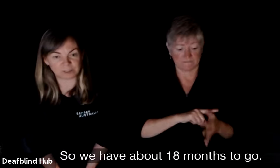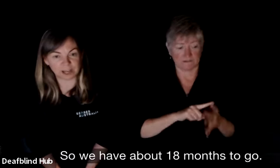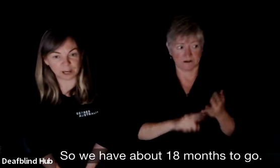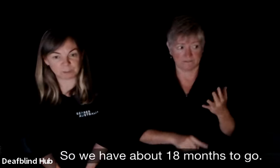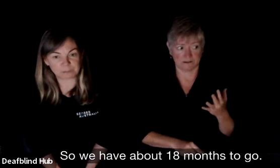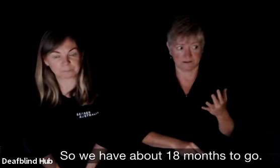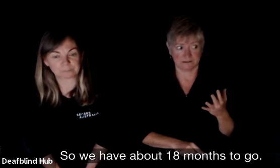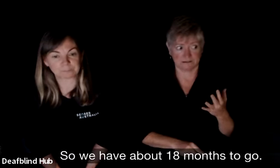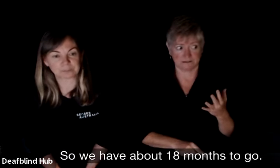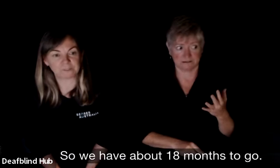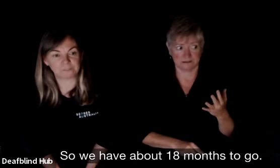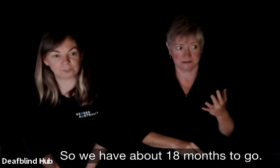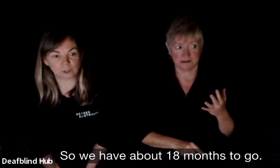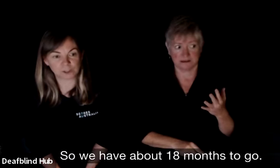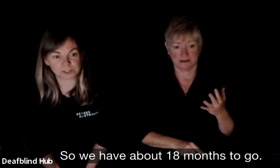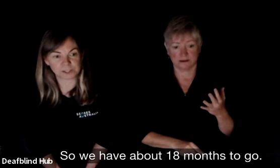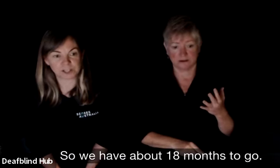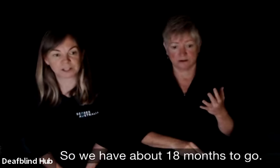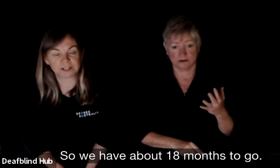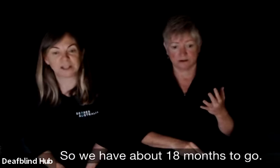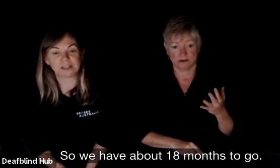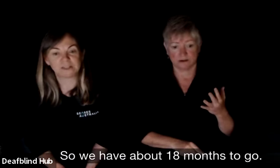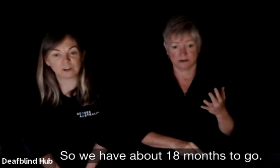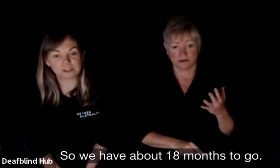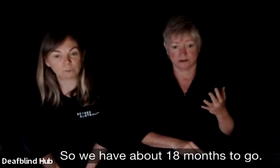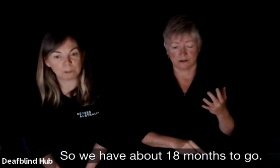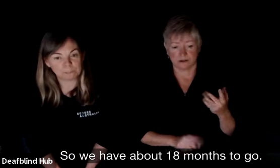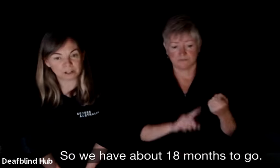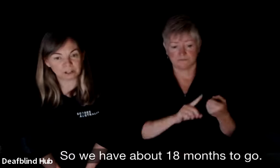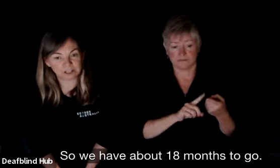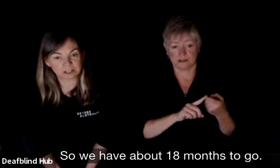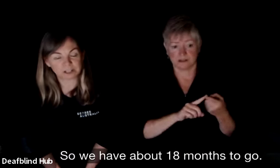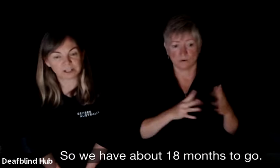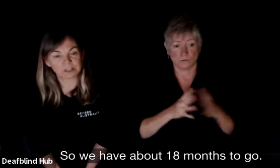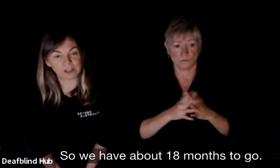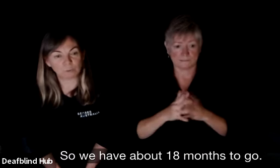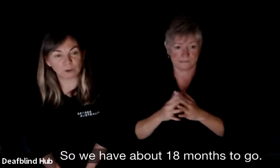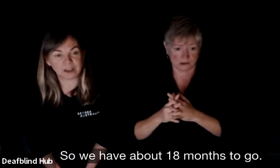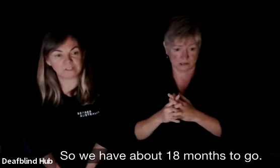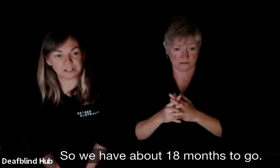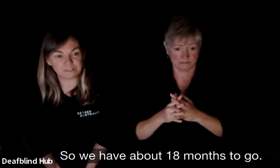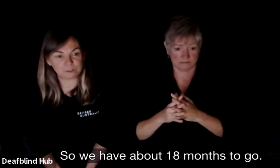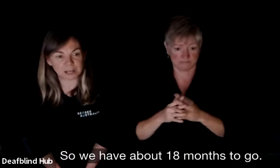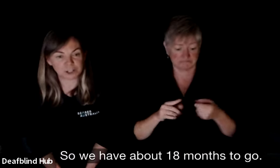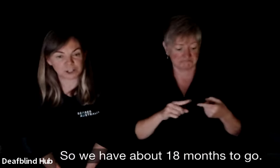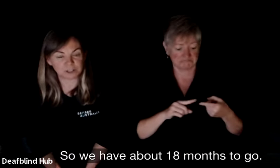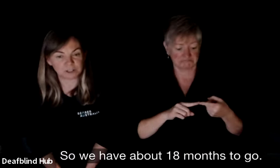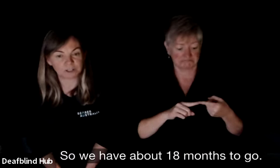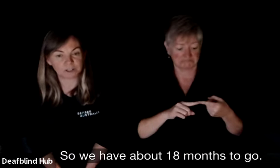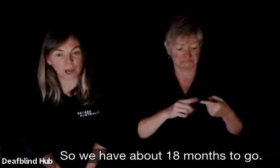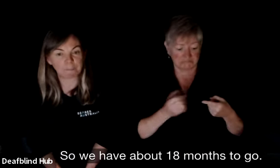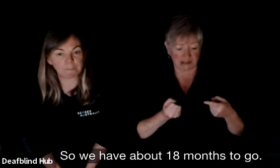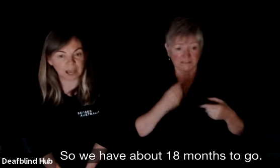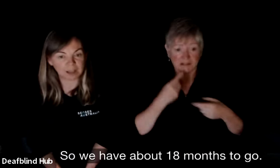elements of the hub. The first, there is a website that will have